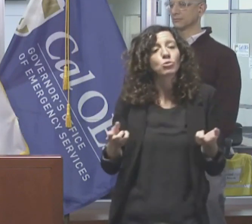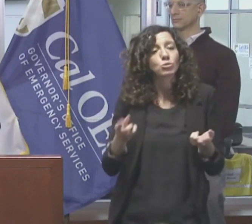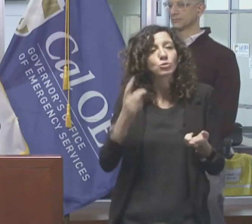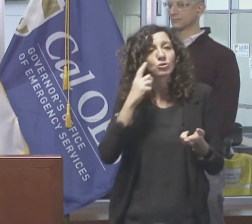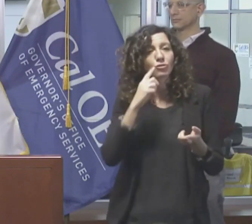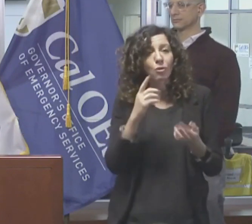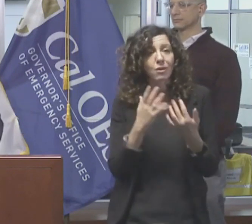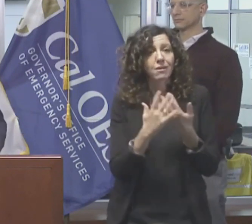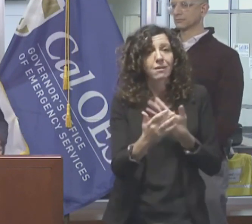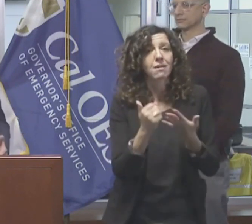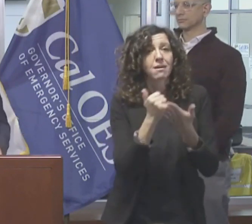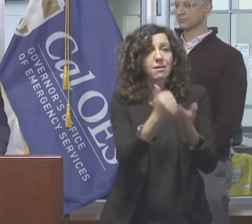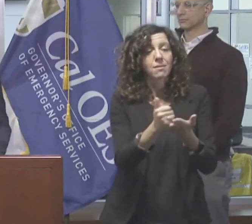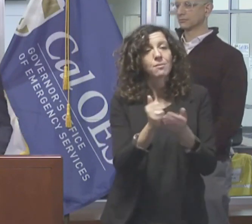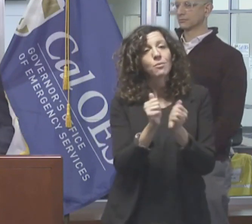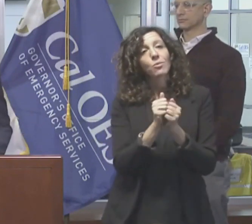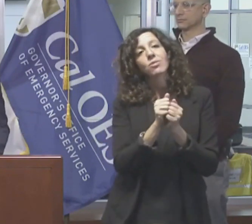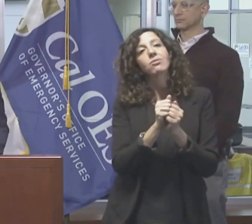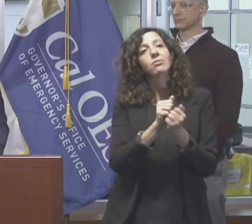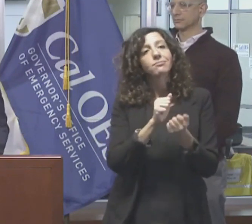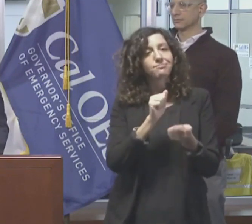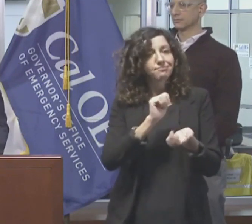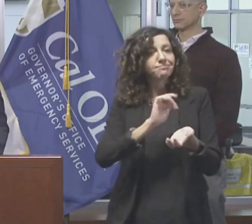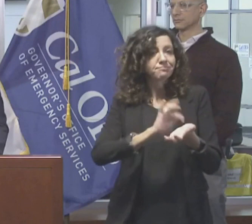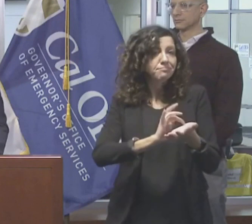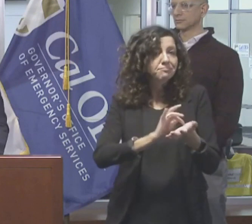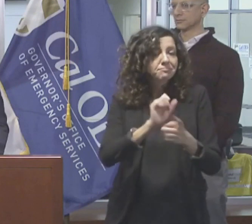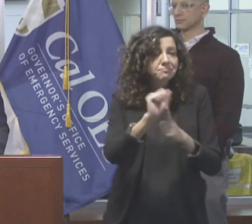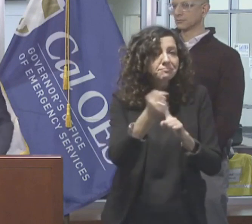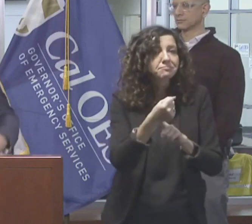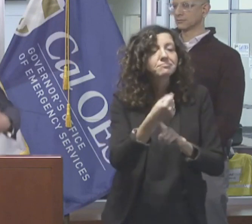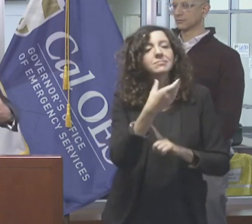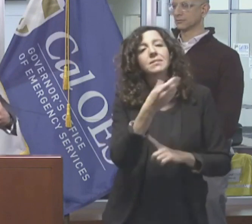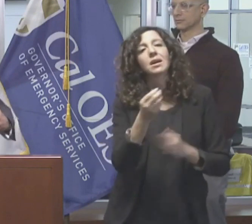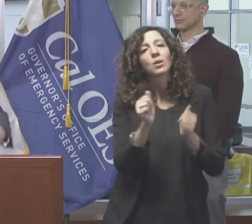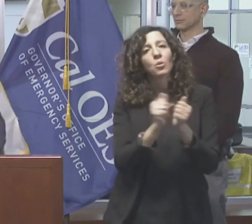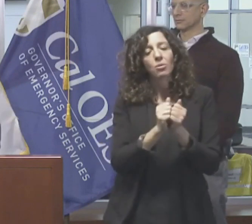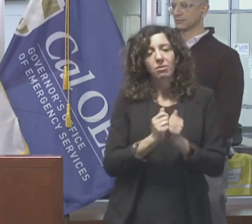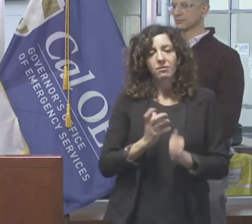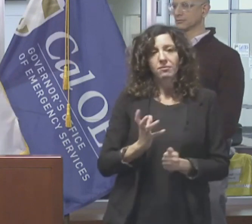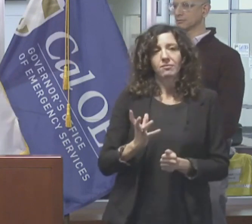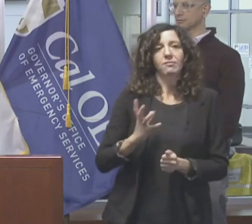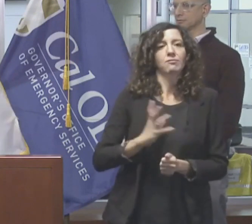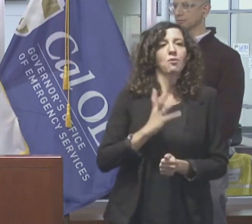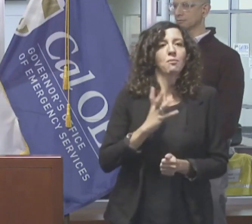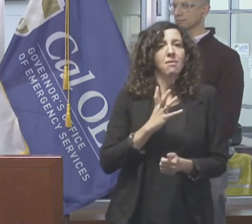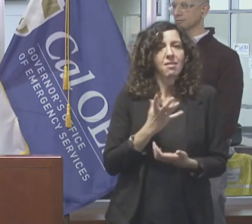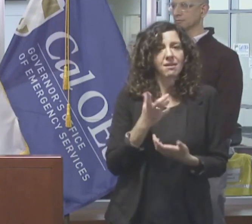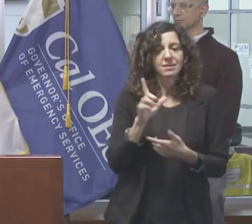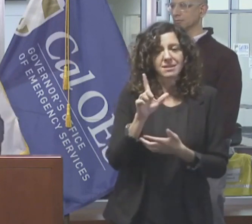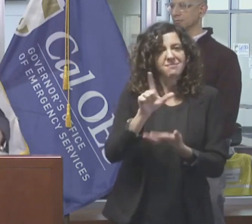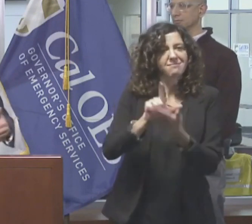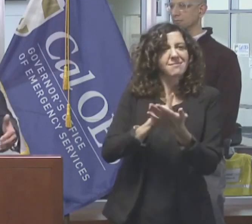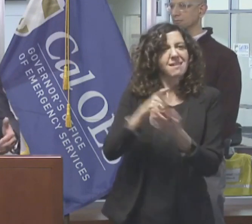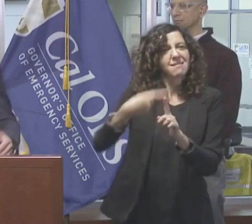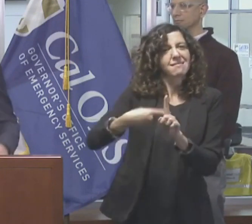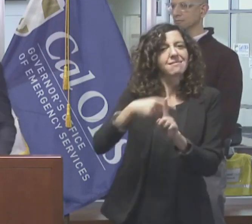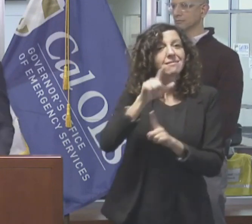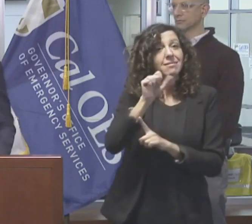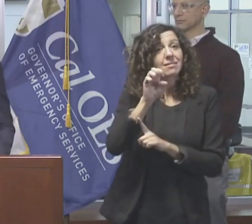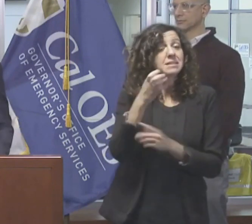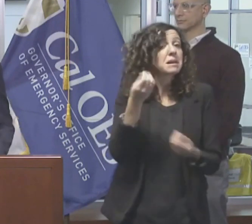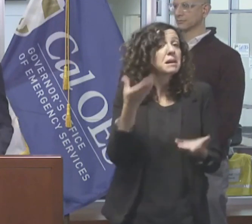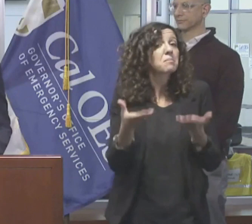mindset to help us with the, well, with the formalized leases and potential